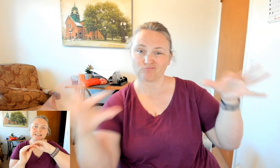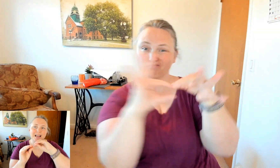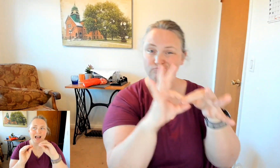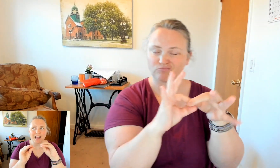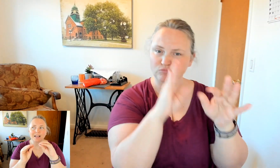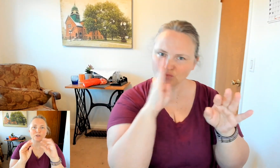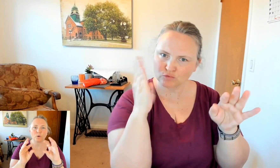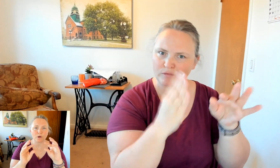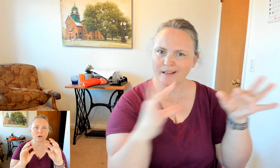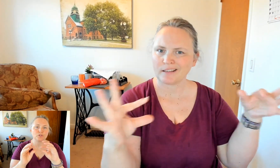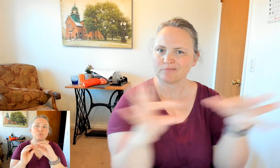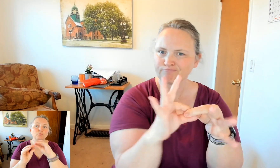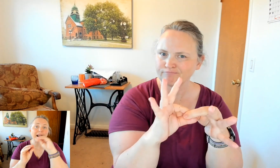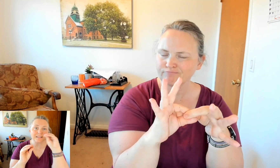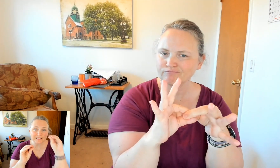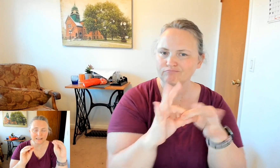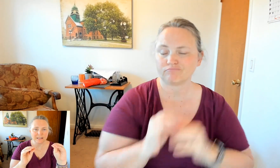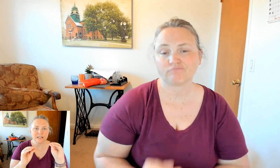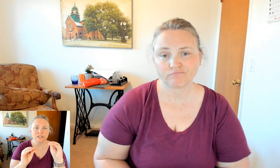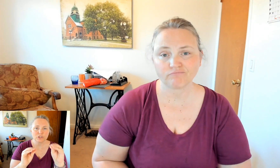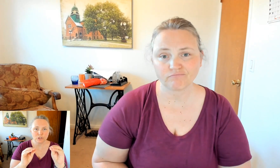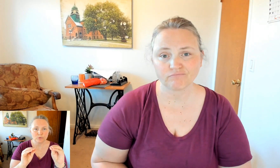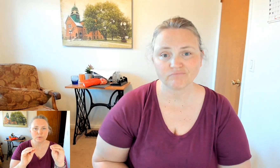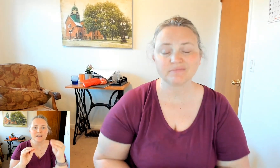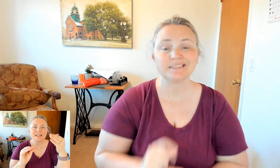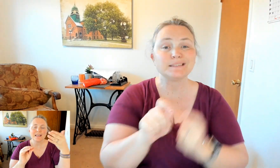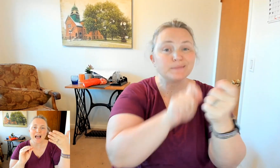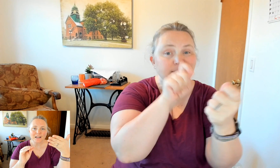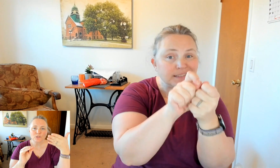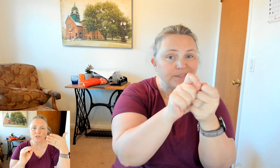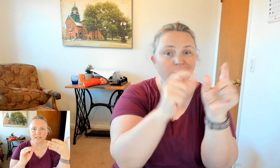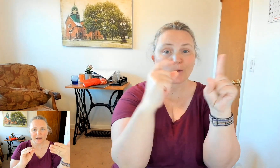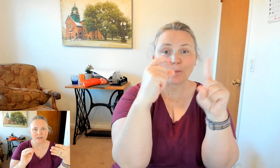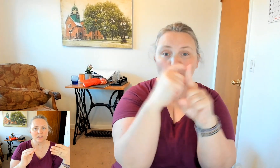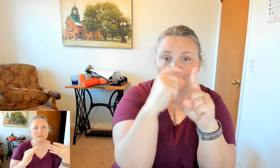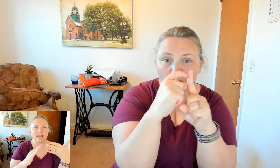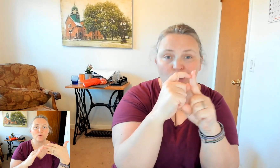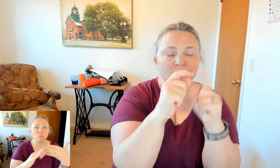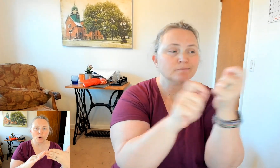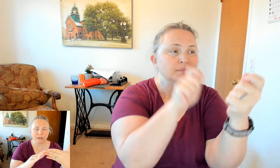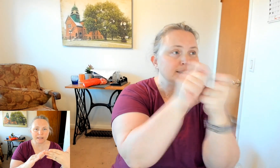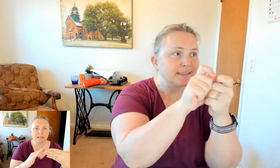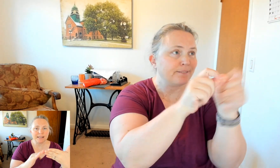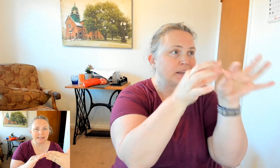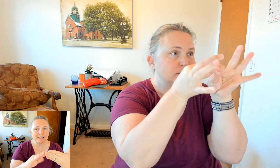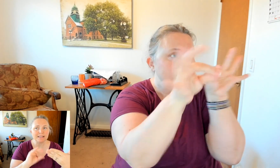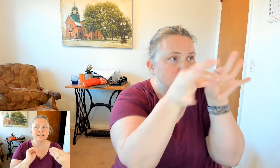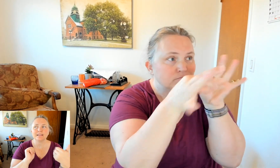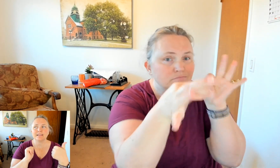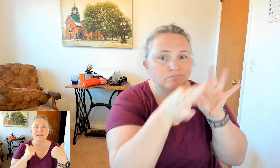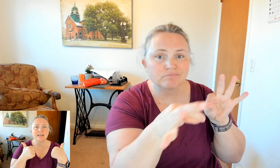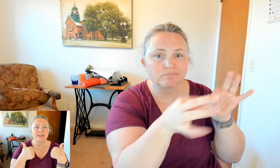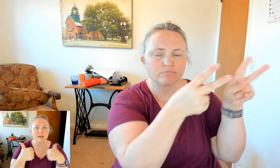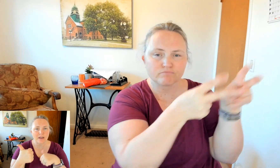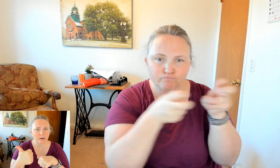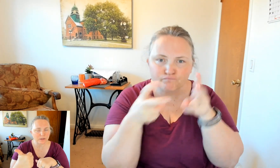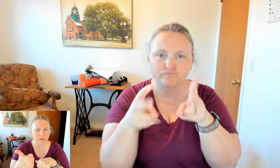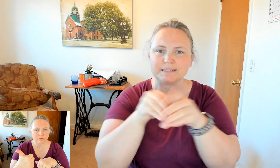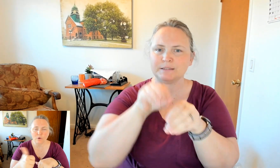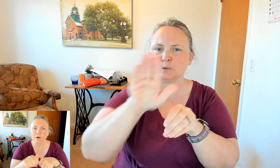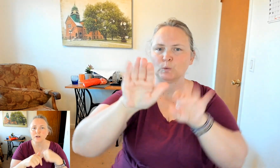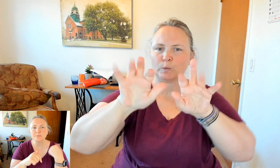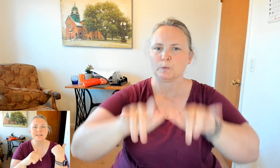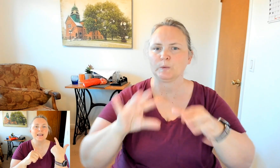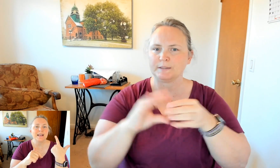You need to tie your work directly to the actual standards and wording in the